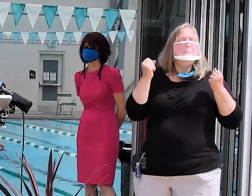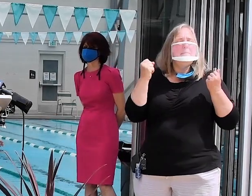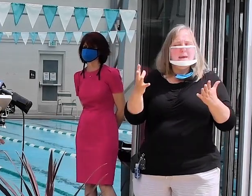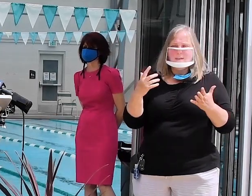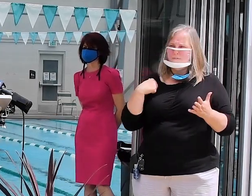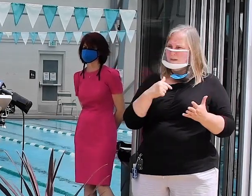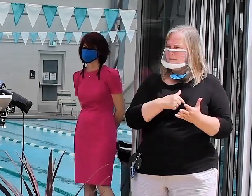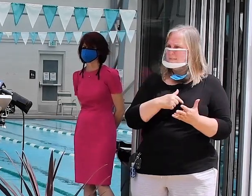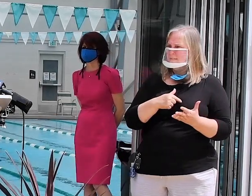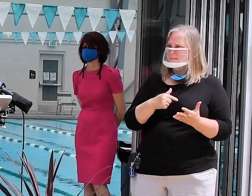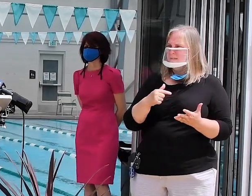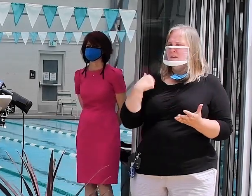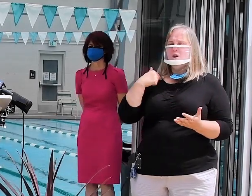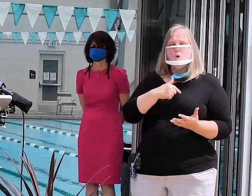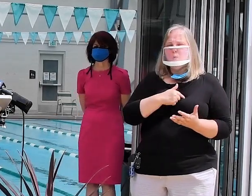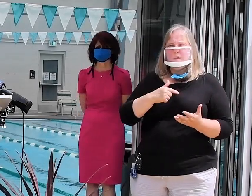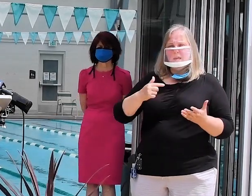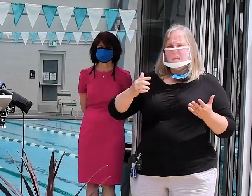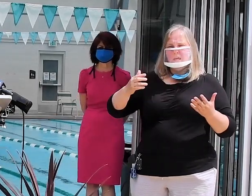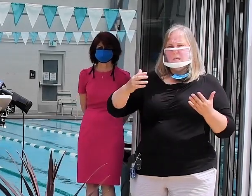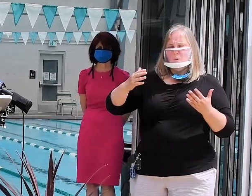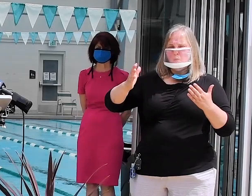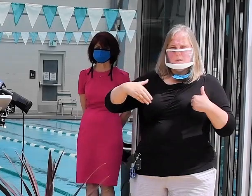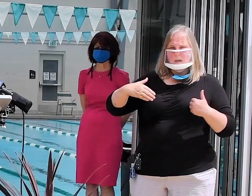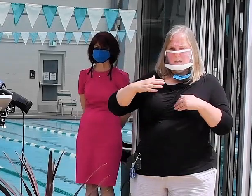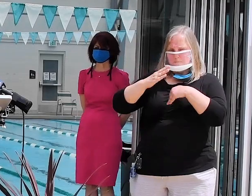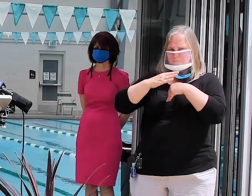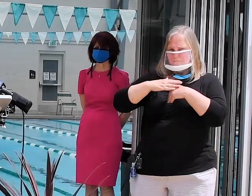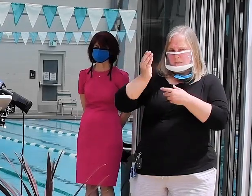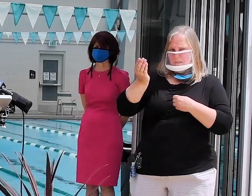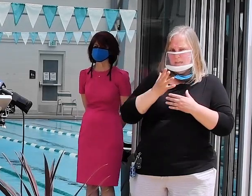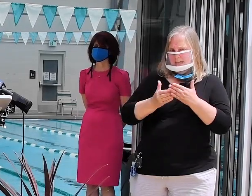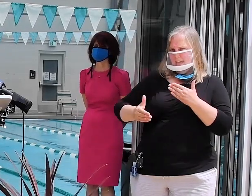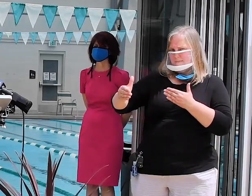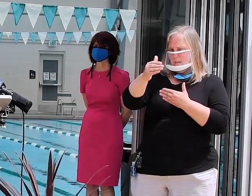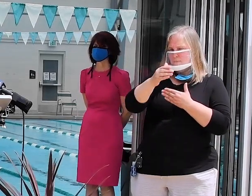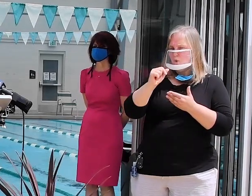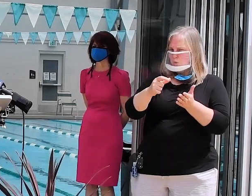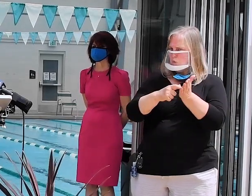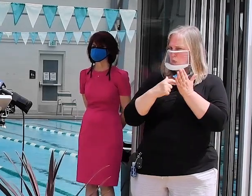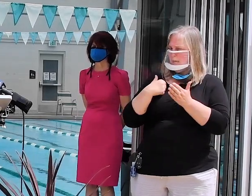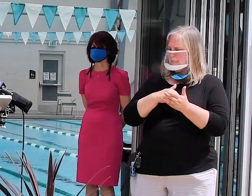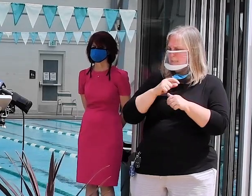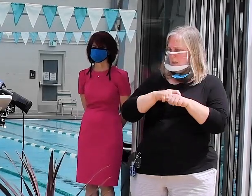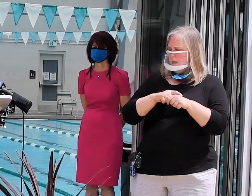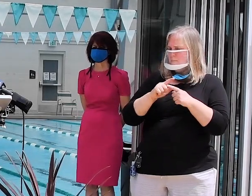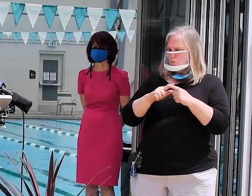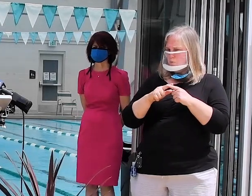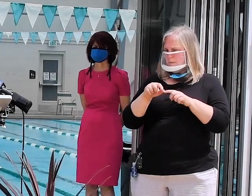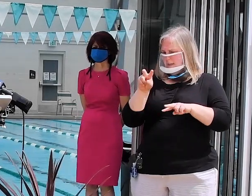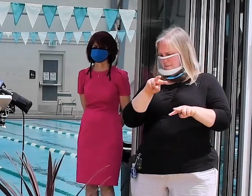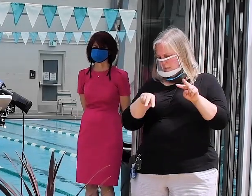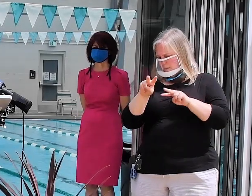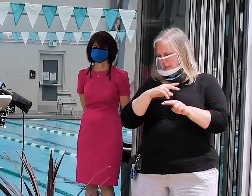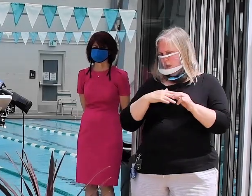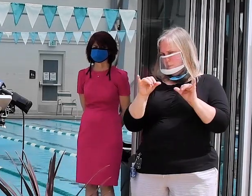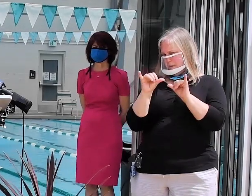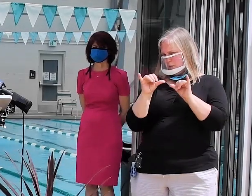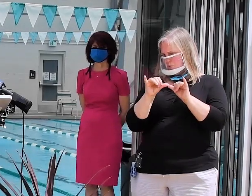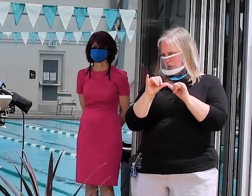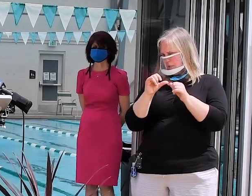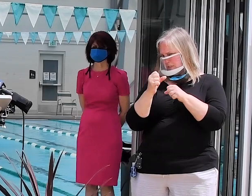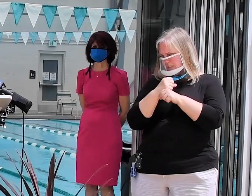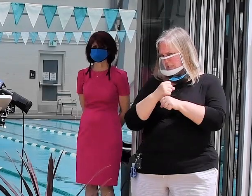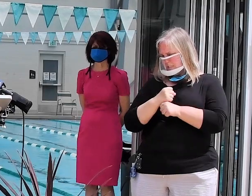us, we weren't alerted ahead of time, so it took us some time to evaluate our metrics, talk with